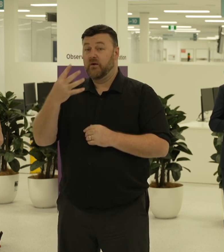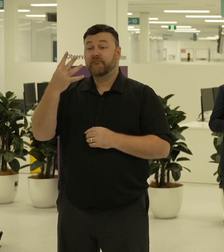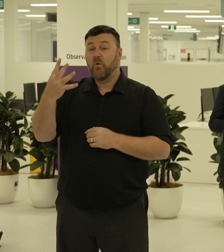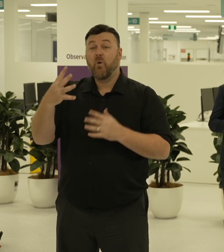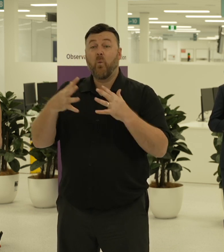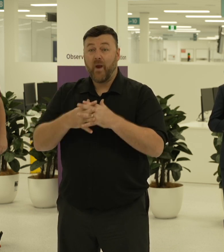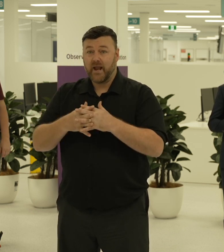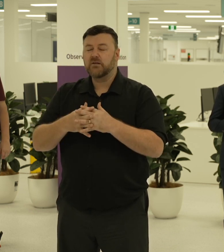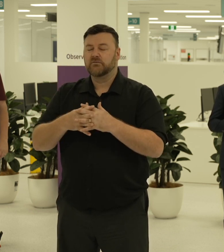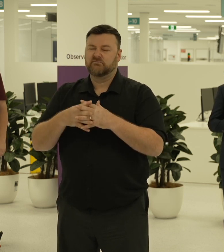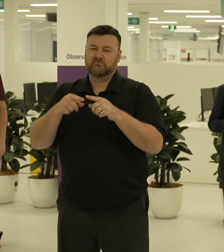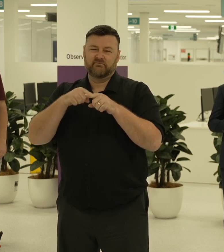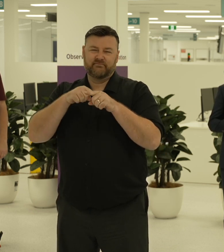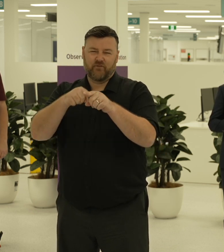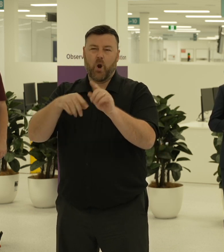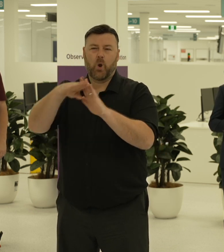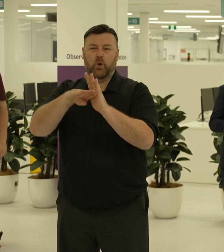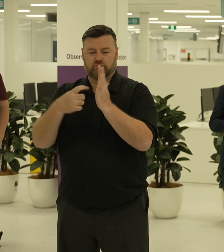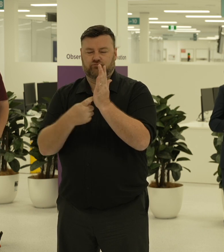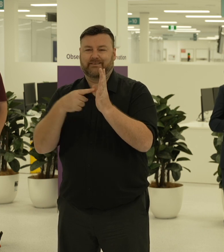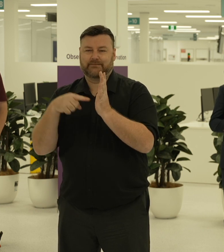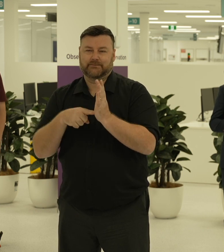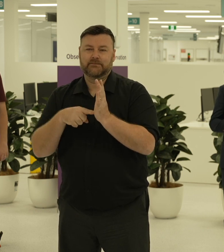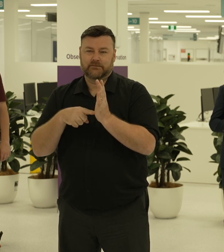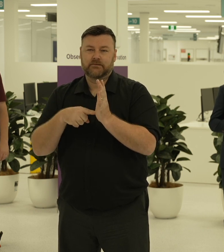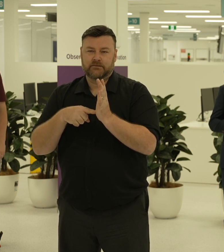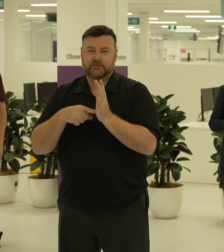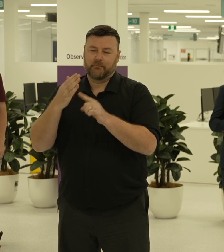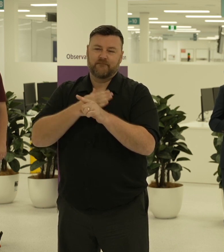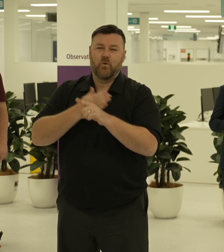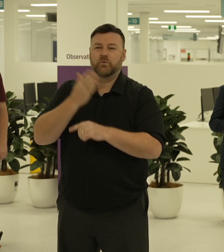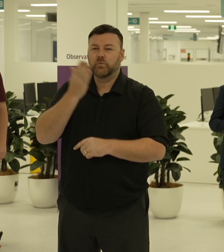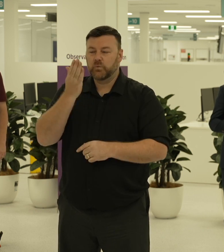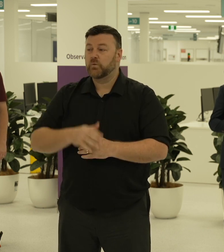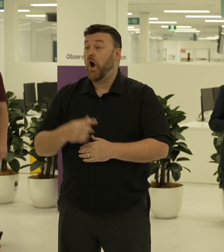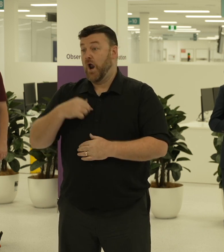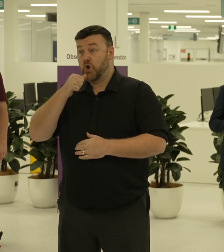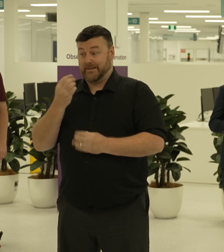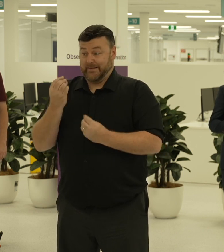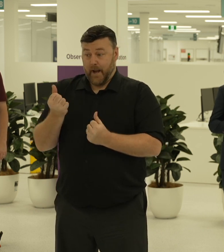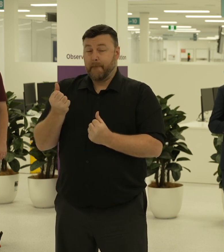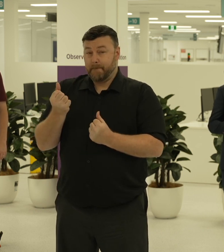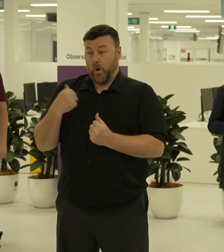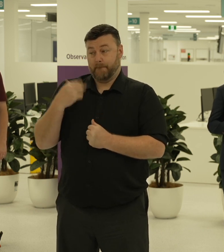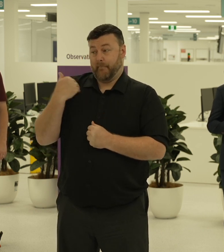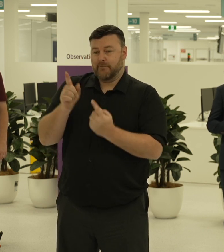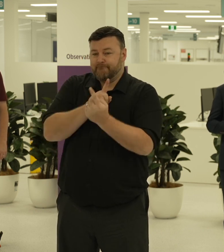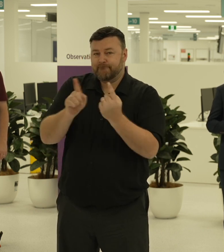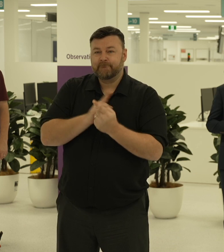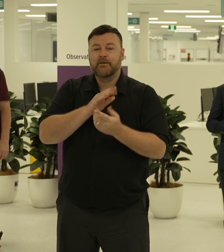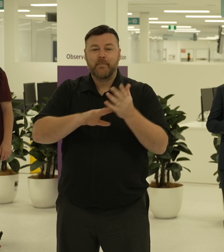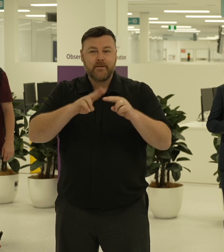go through that rapid antigen test with their children. Speaking to parents on the weekend, I know in certain circumstances, particularly with younger